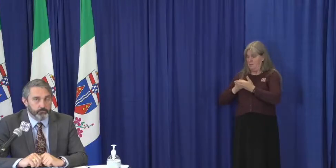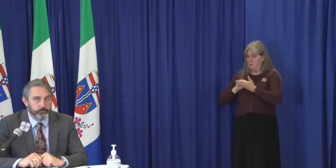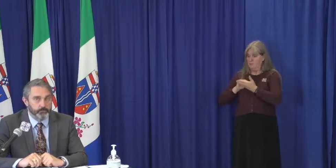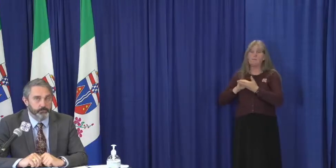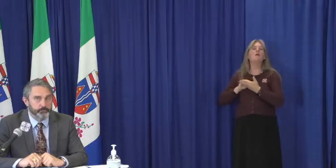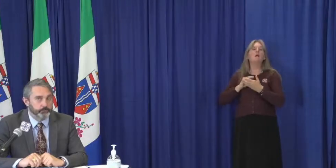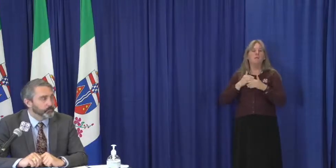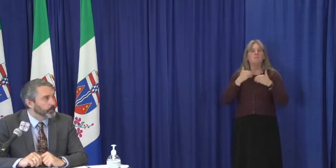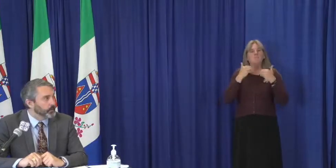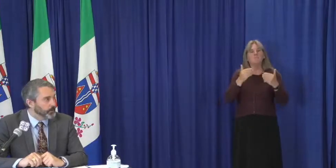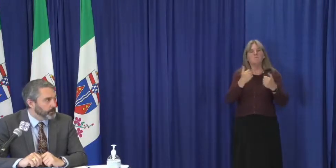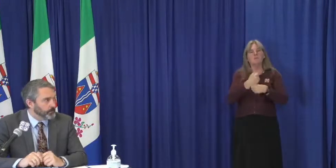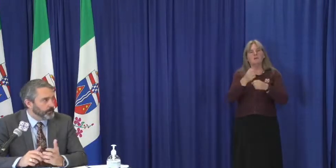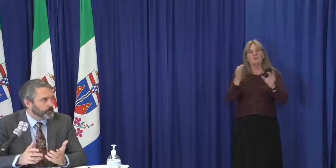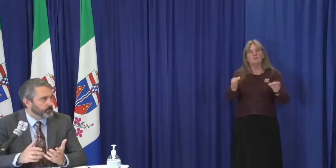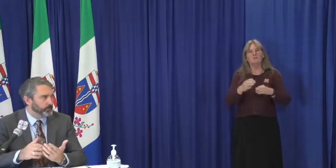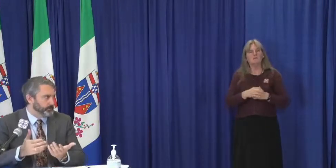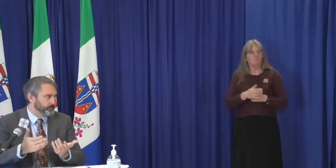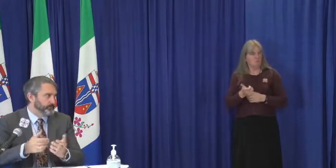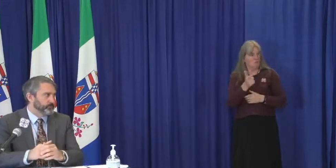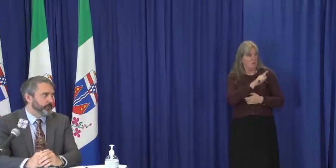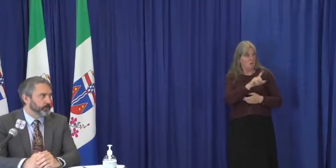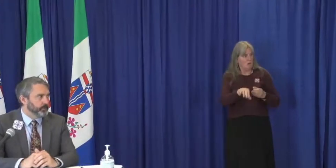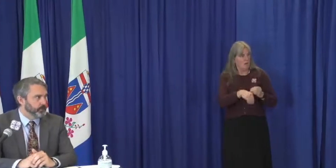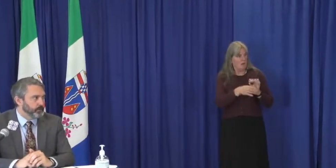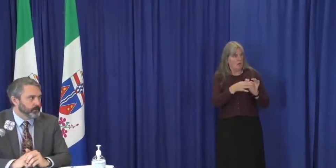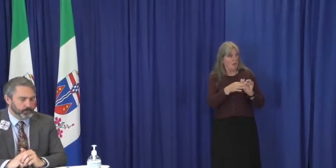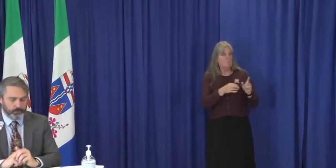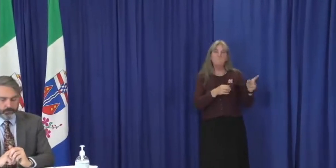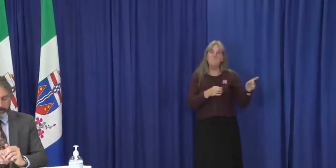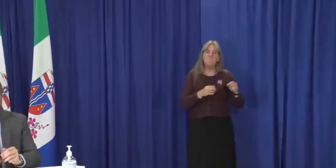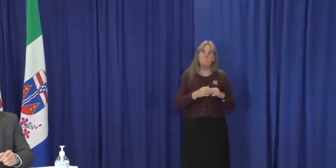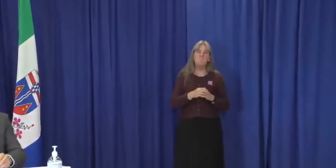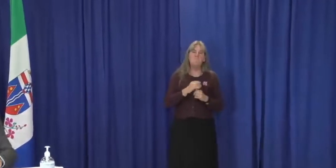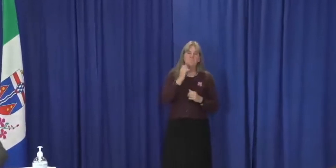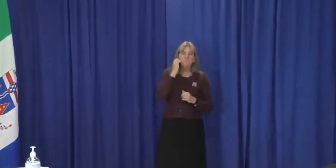approach. Dr. Elliott, I don't know if you have... Yeah.